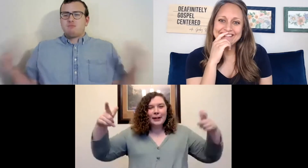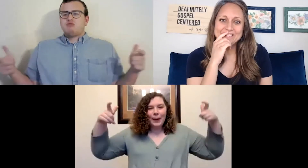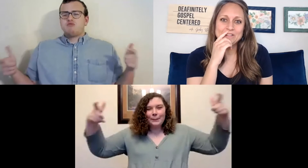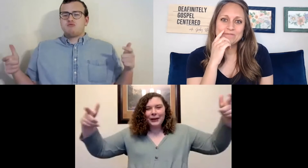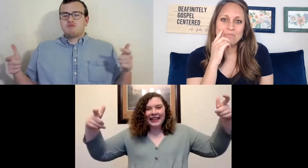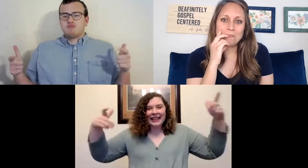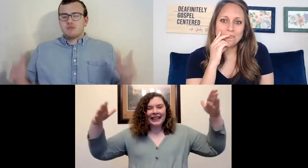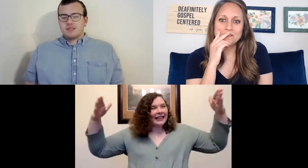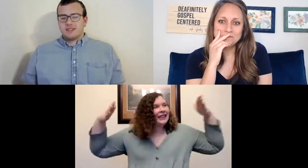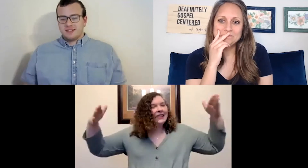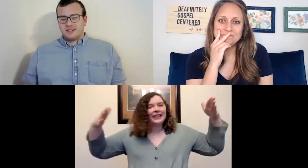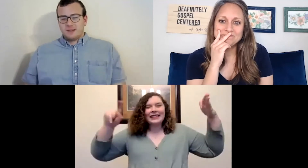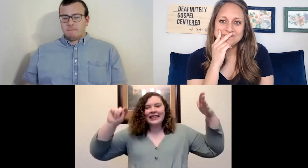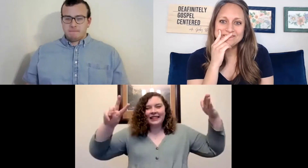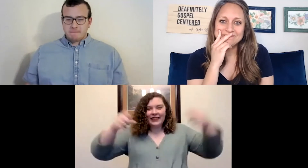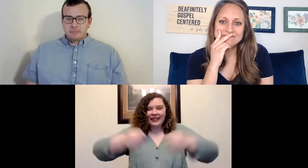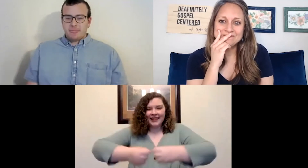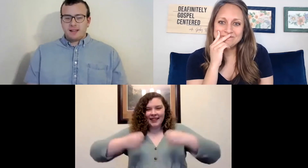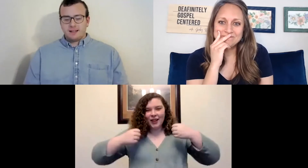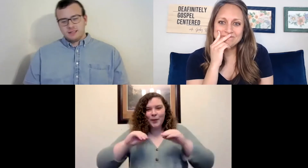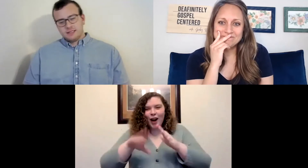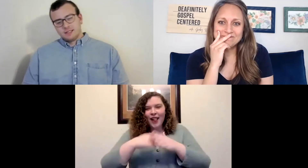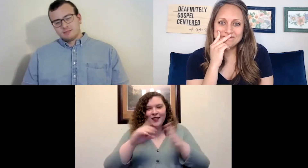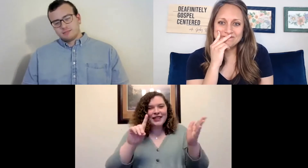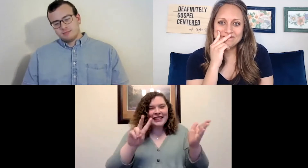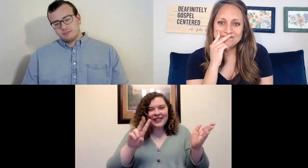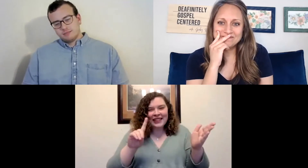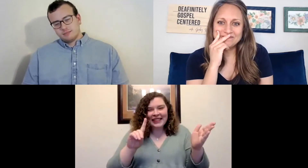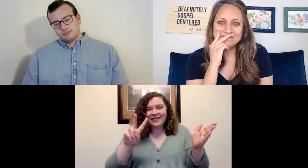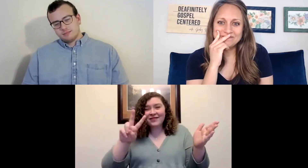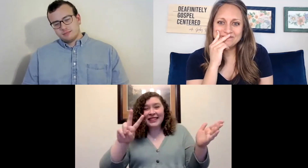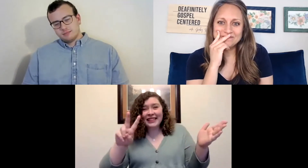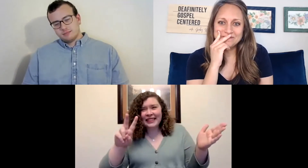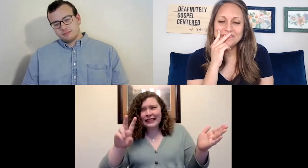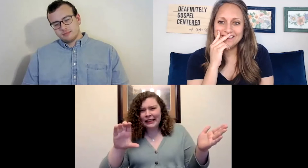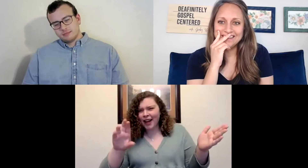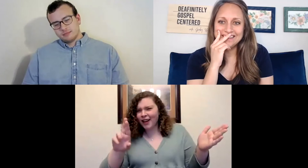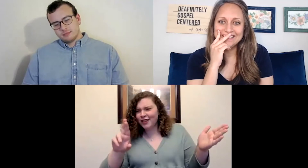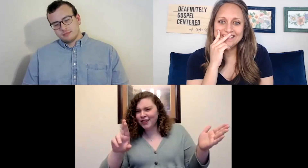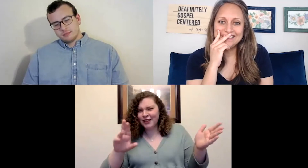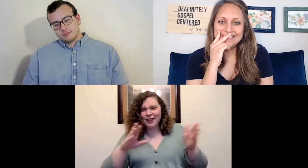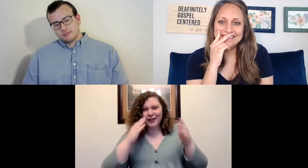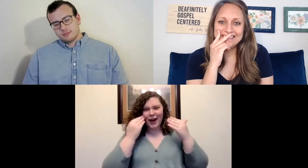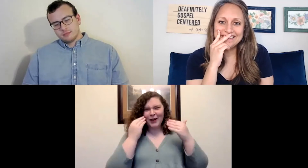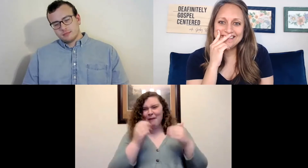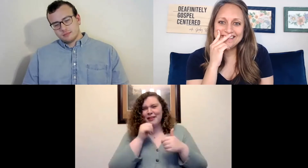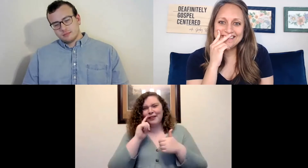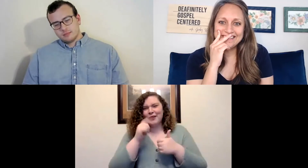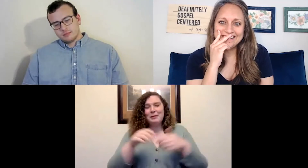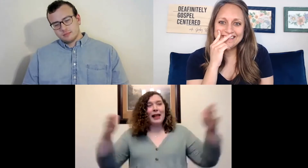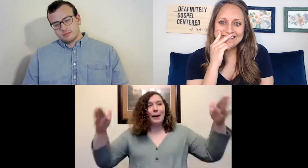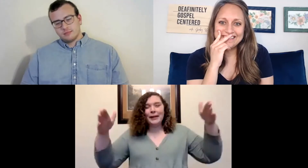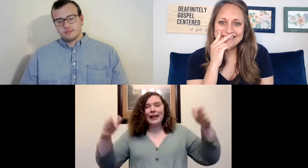in the early 2000s, we had these massive Oh, pieces yeah. of furniture that housed our TVs with doors on the front, right? It's got all of the